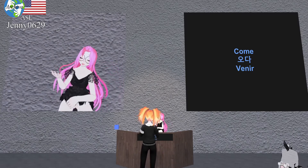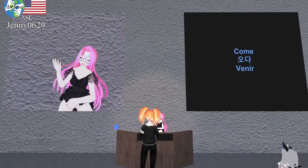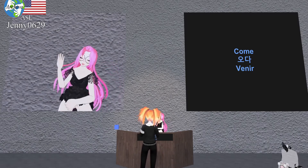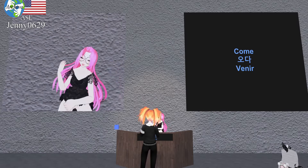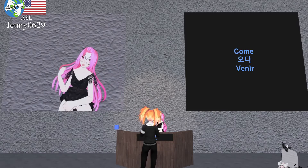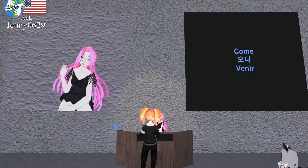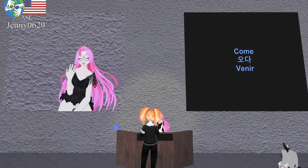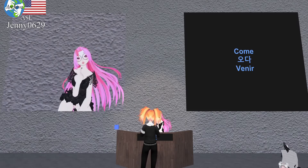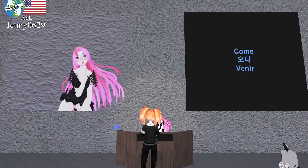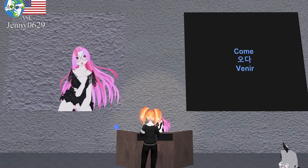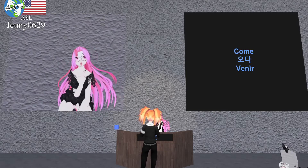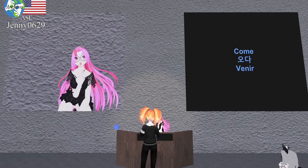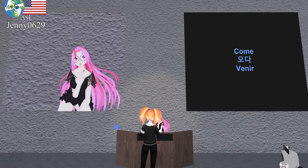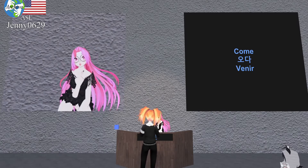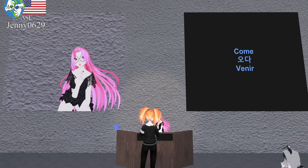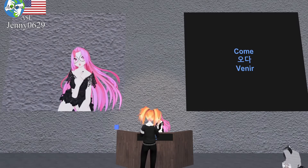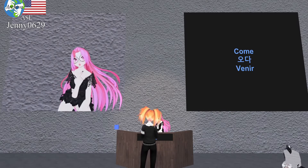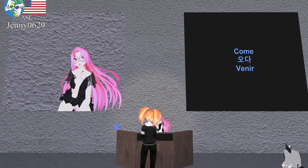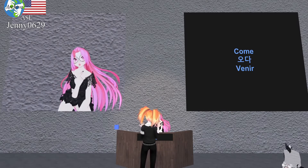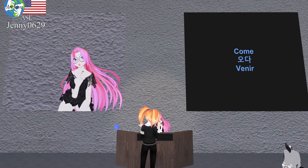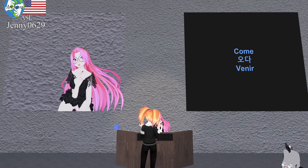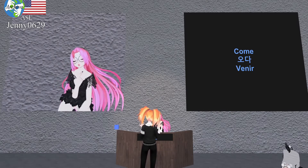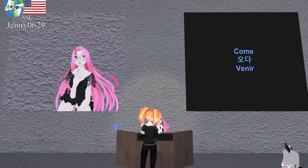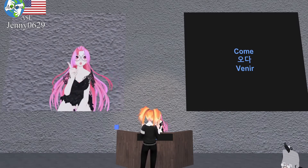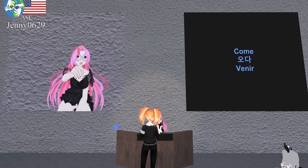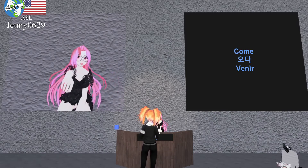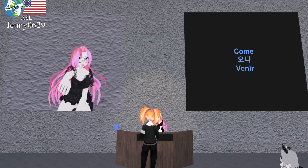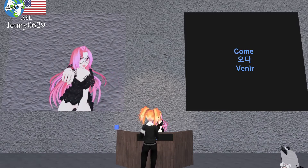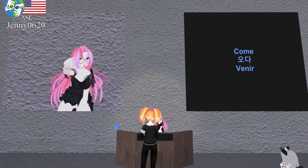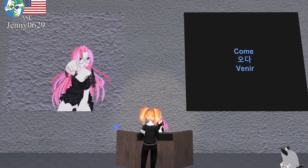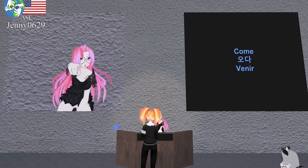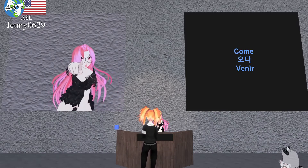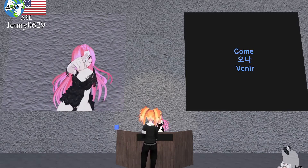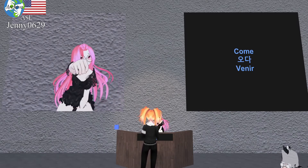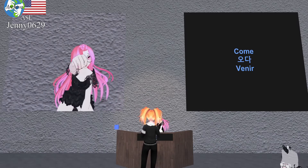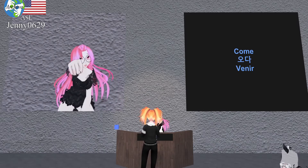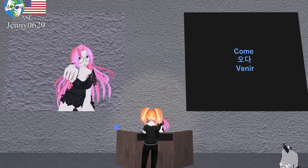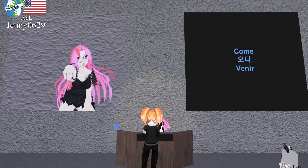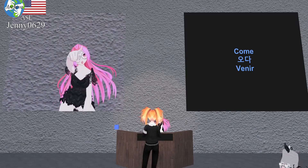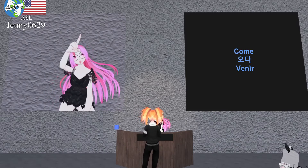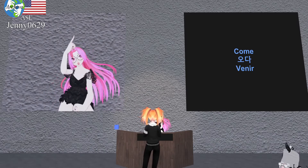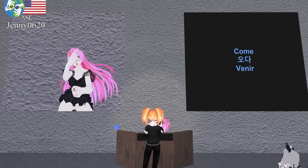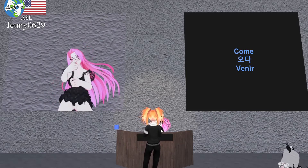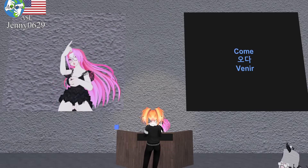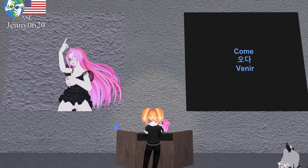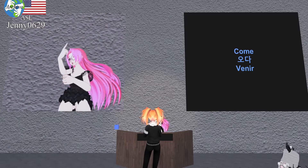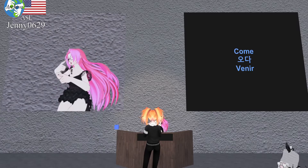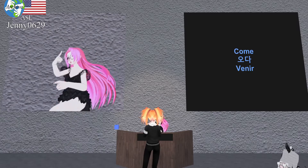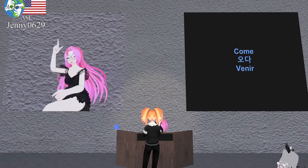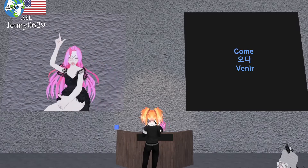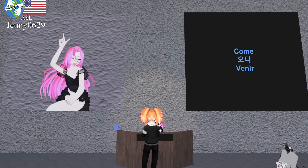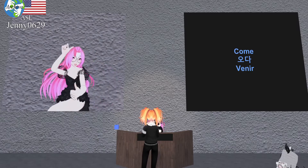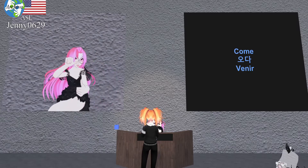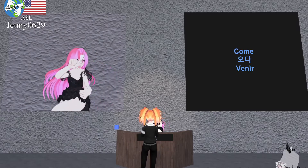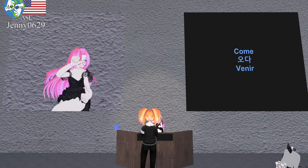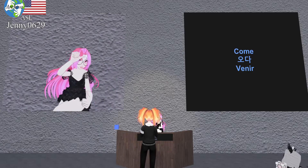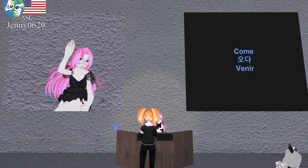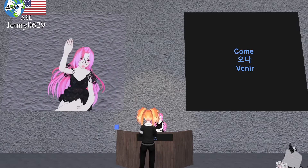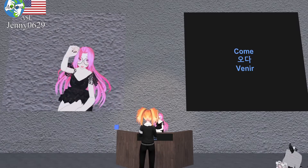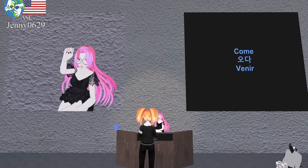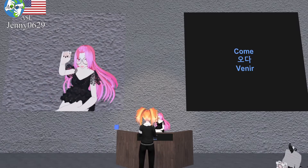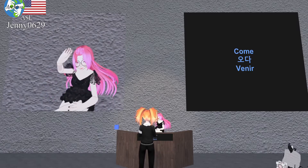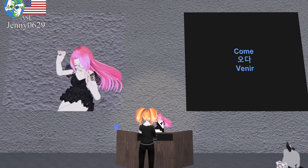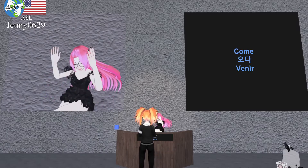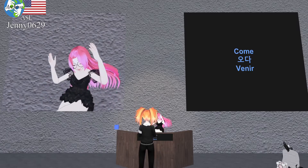in the context of before. Or maybe I have. It was a Bill Vickers thing. I could be wrong. Yeah, you're right. I